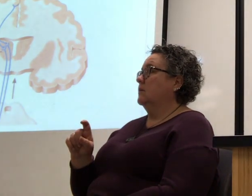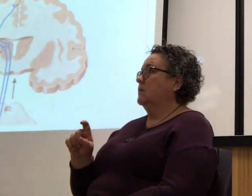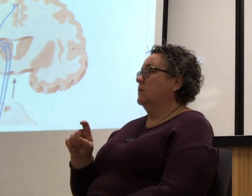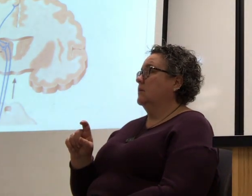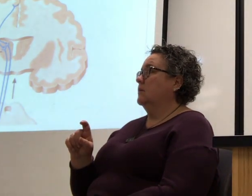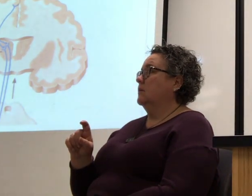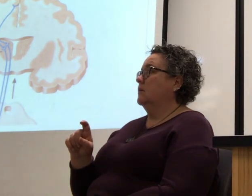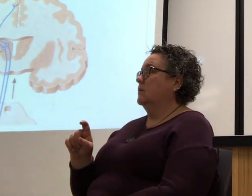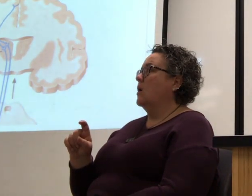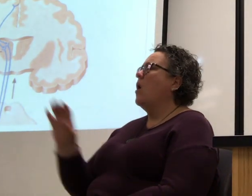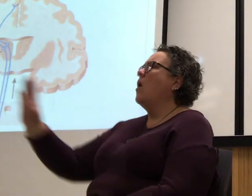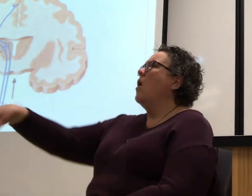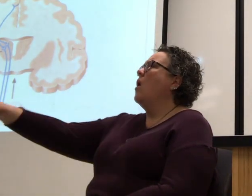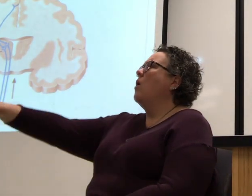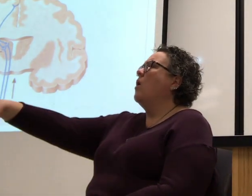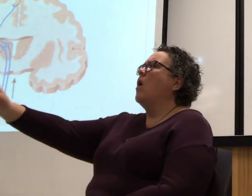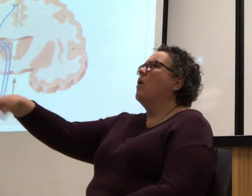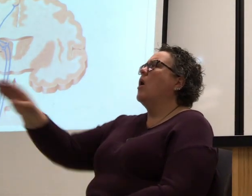sensory